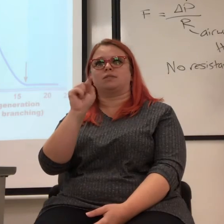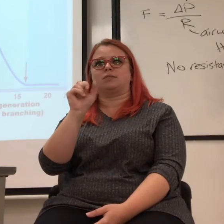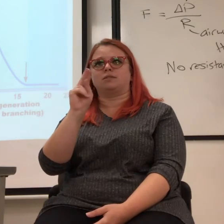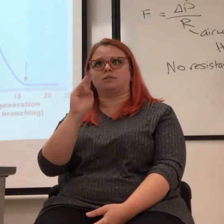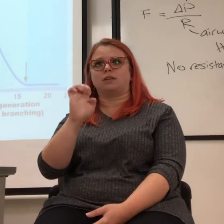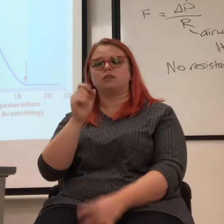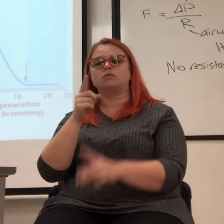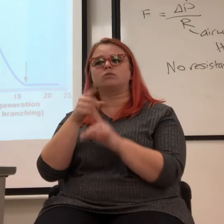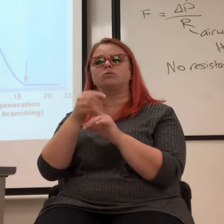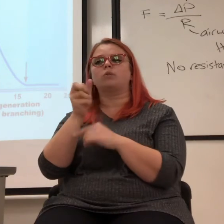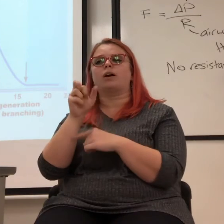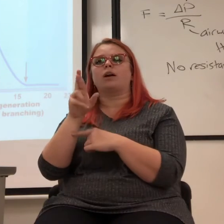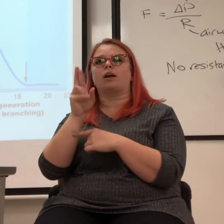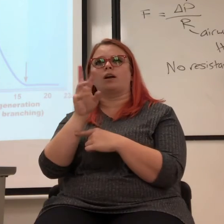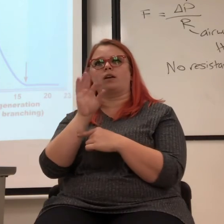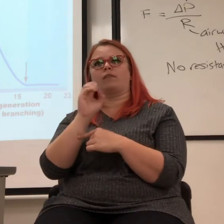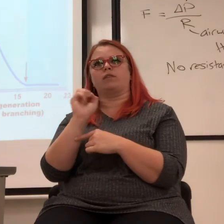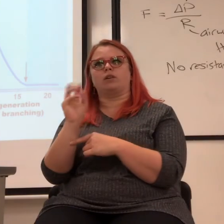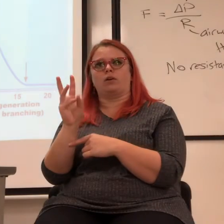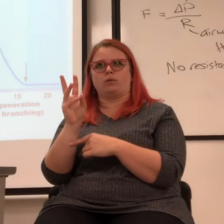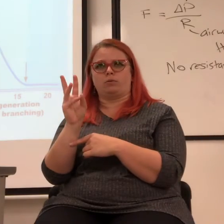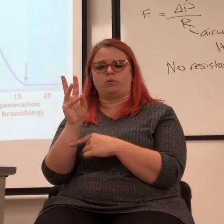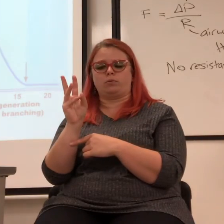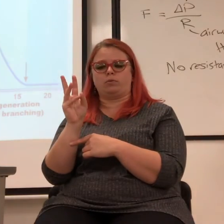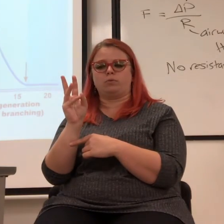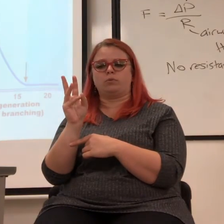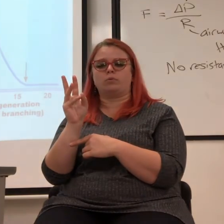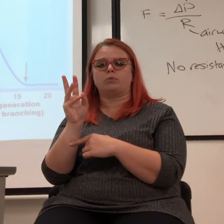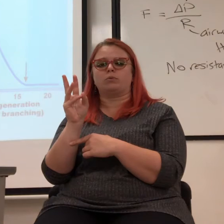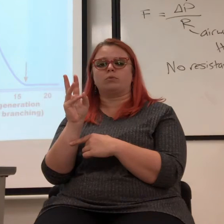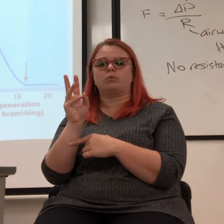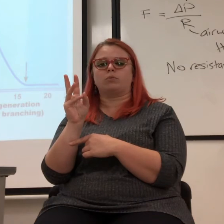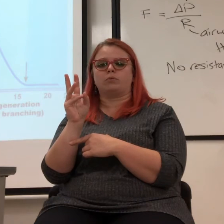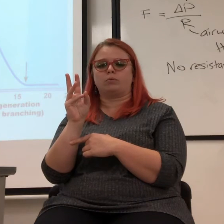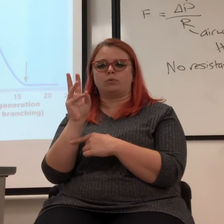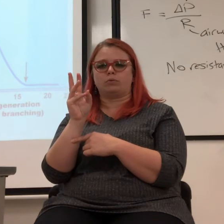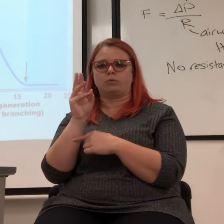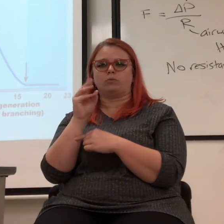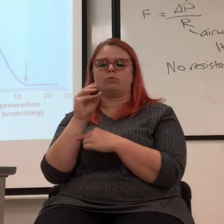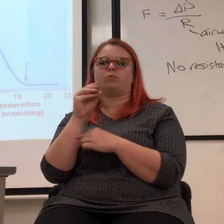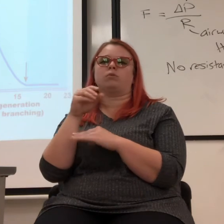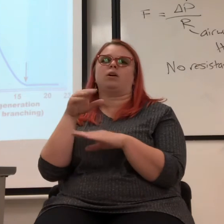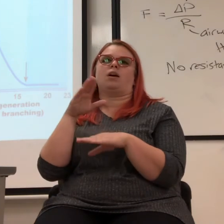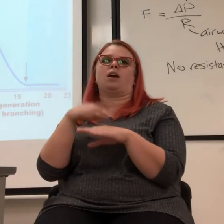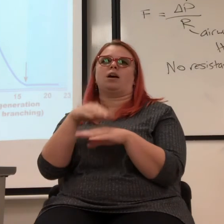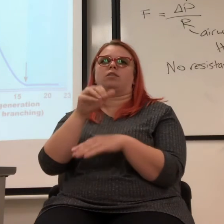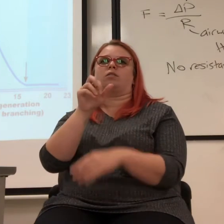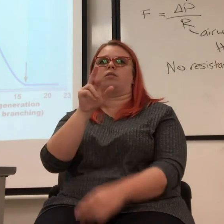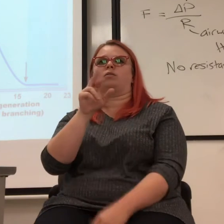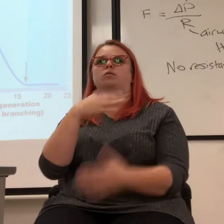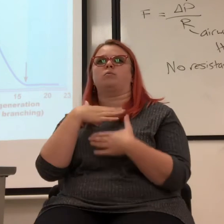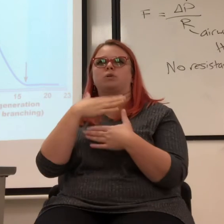to air flow at the respiratory zone.